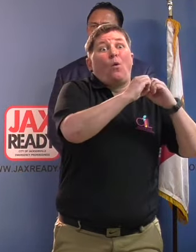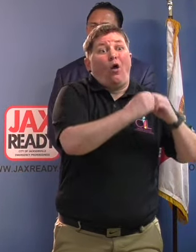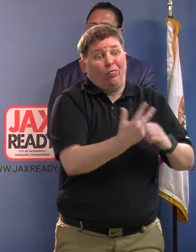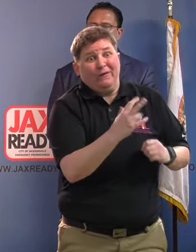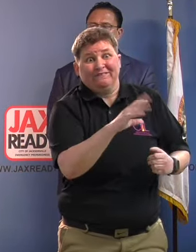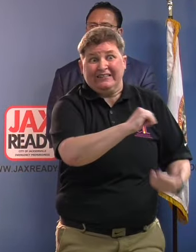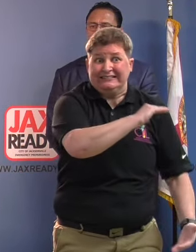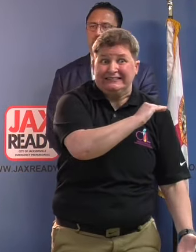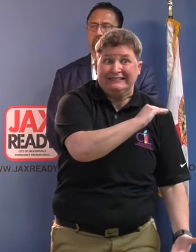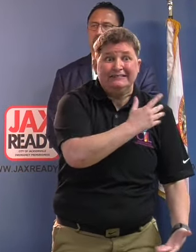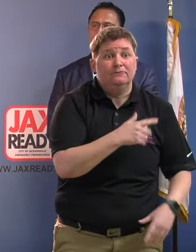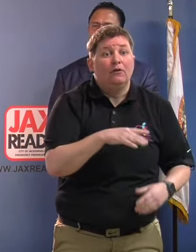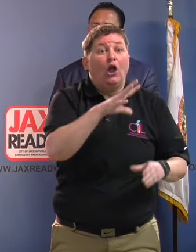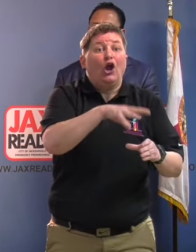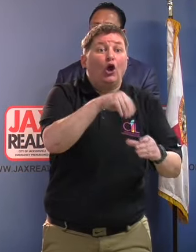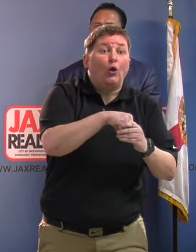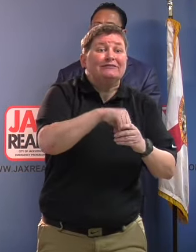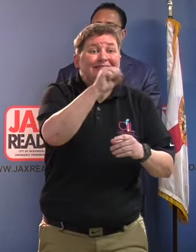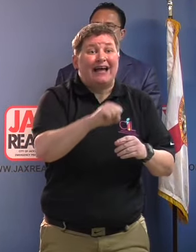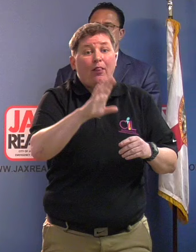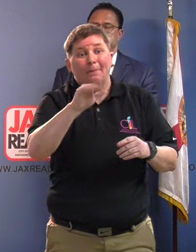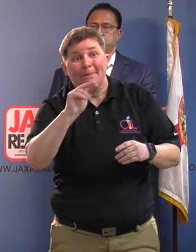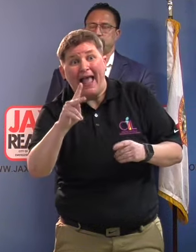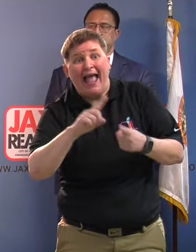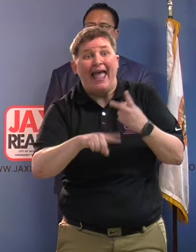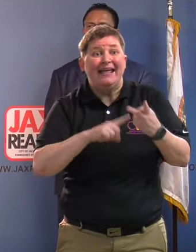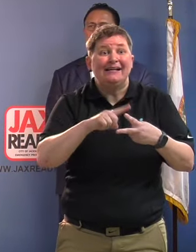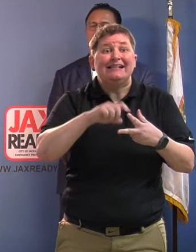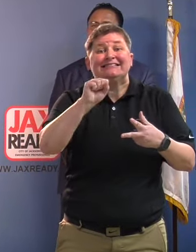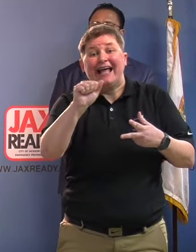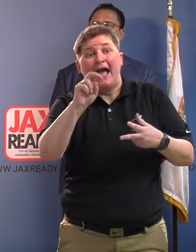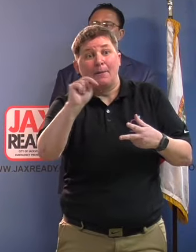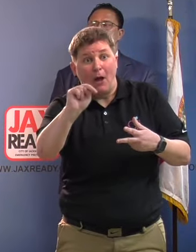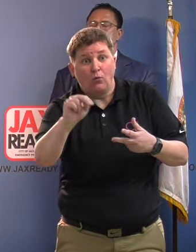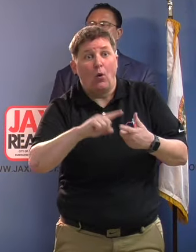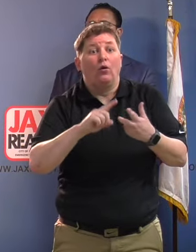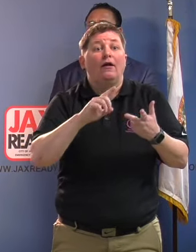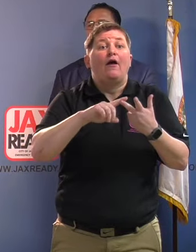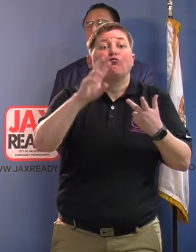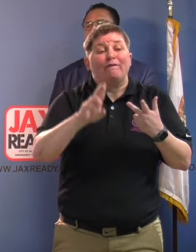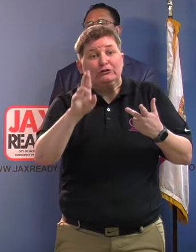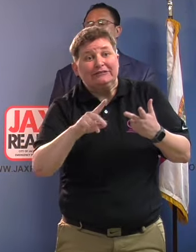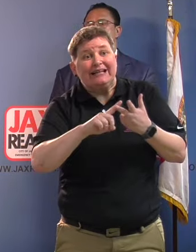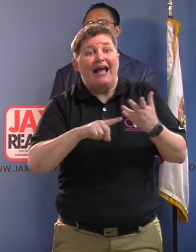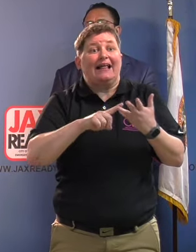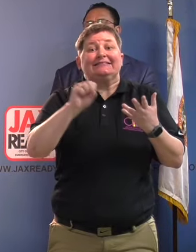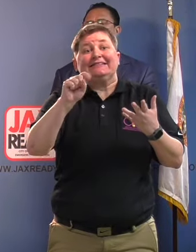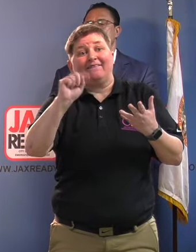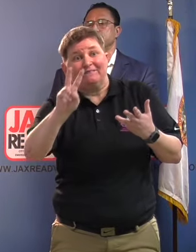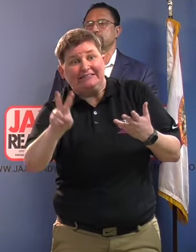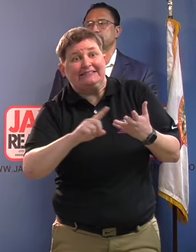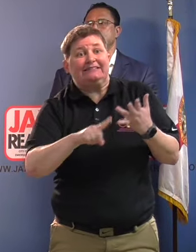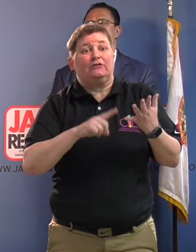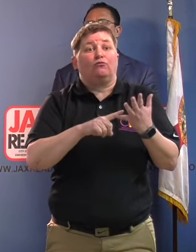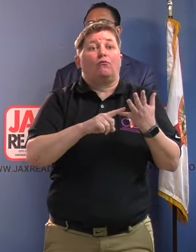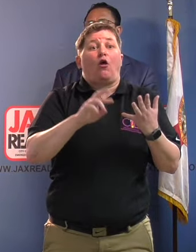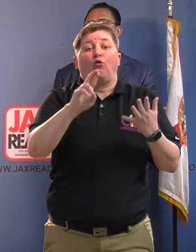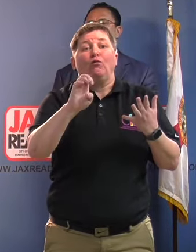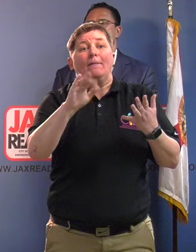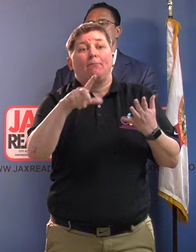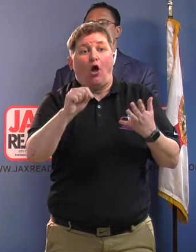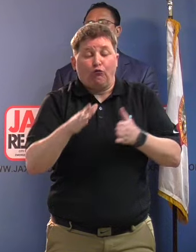Bank, including the San Marco area, getting up into Riverside, St. Vincent's, the Ribault River, as well